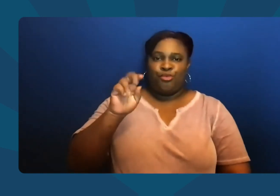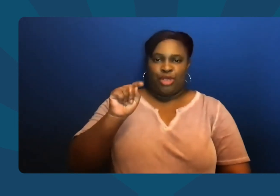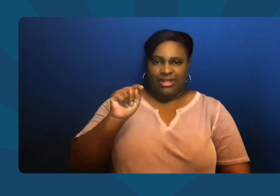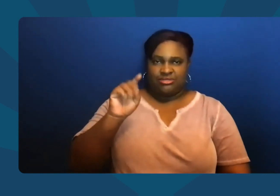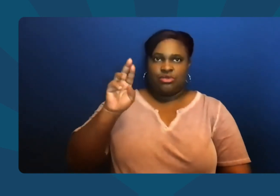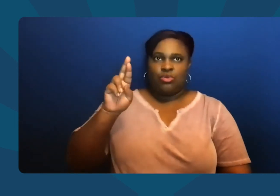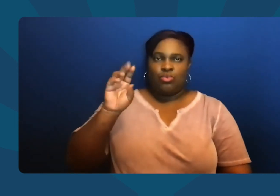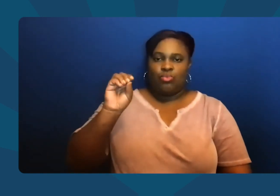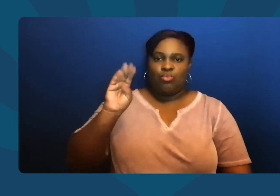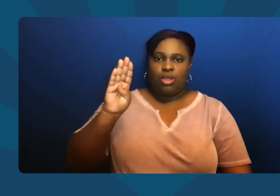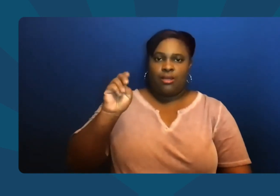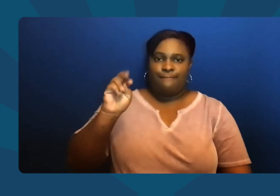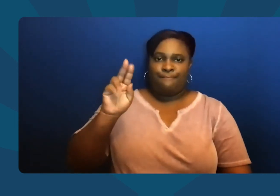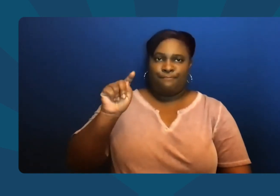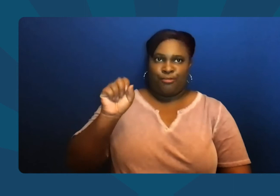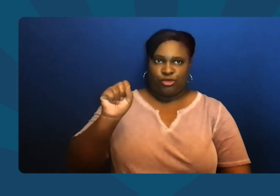Brett Roberts.